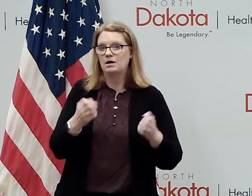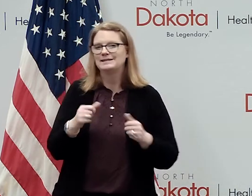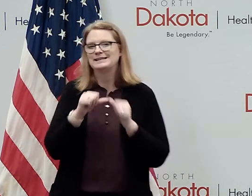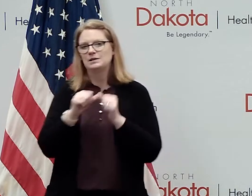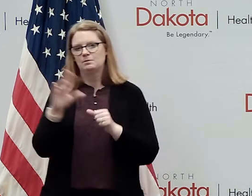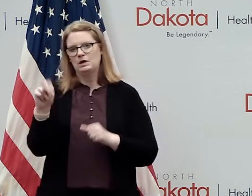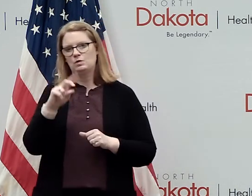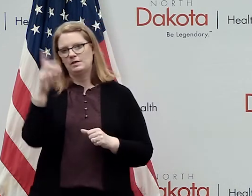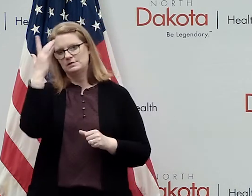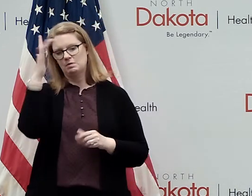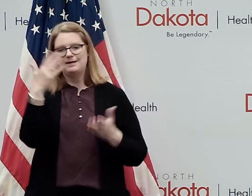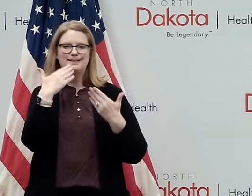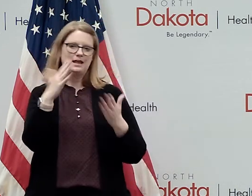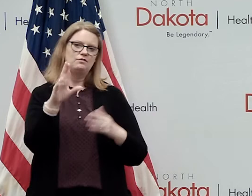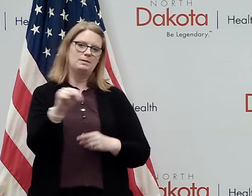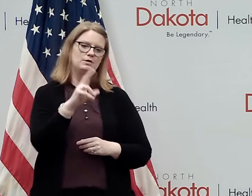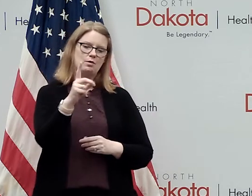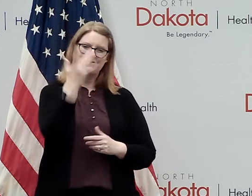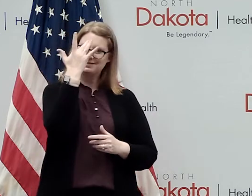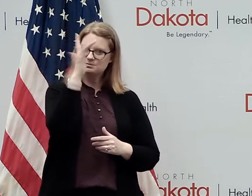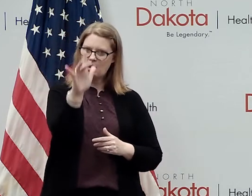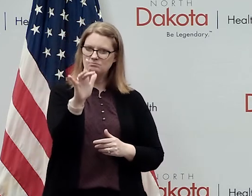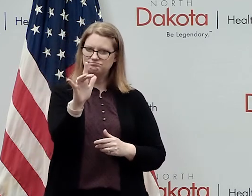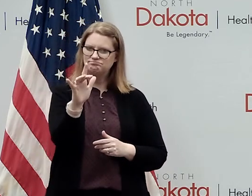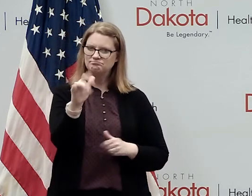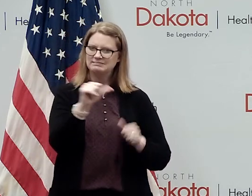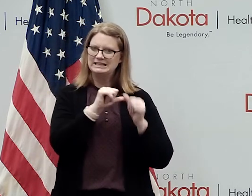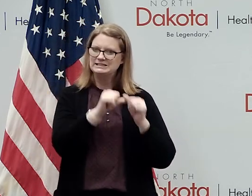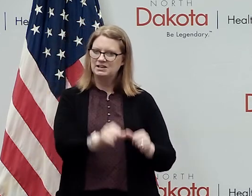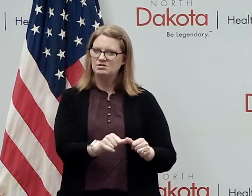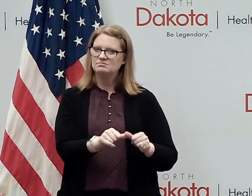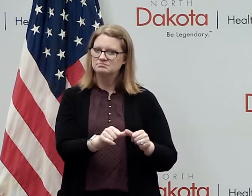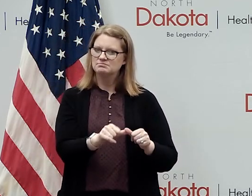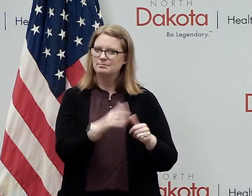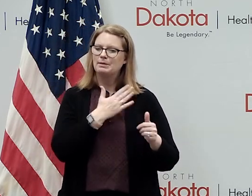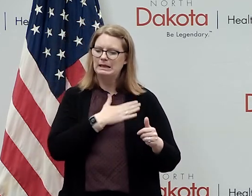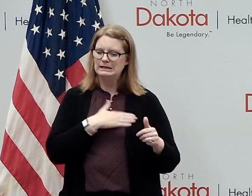you for being North Dakota Smart throughout. Let's keep it up and let's keep